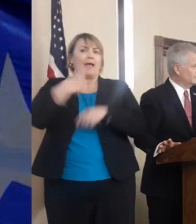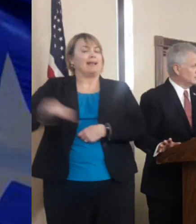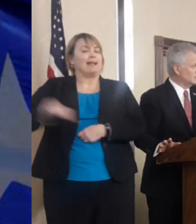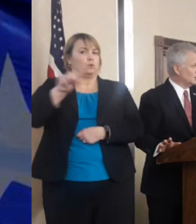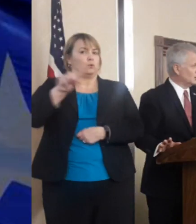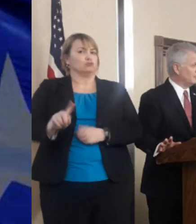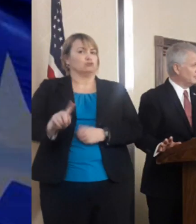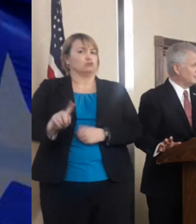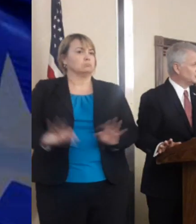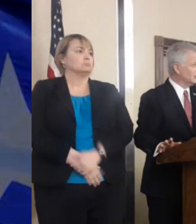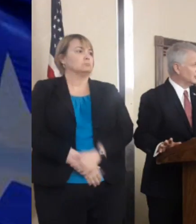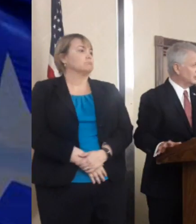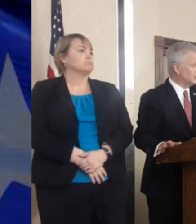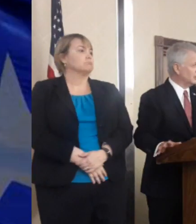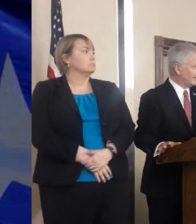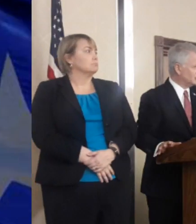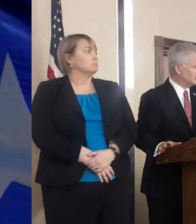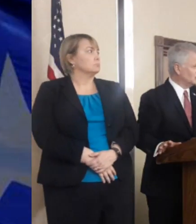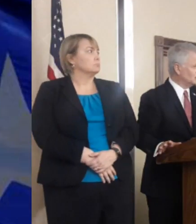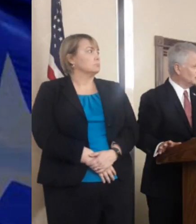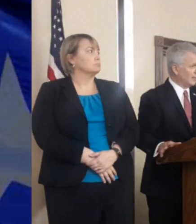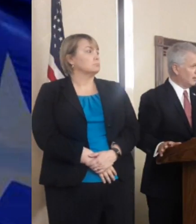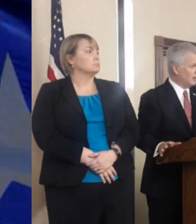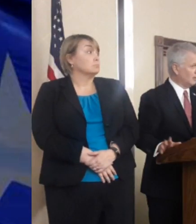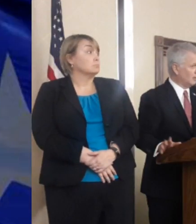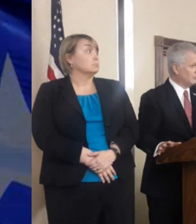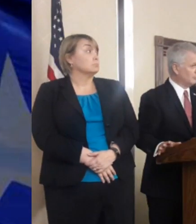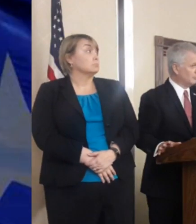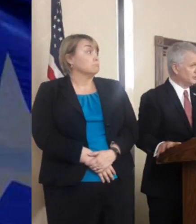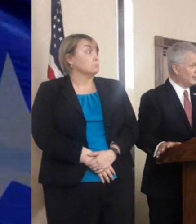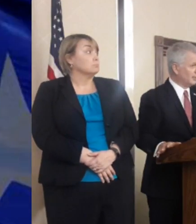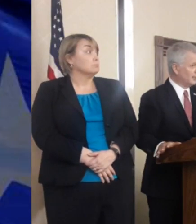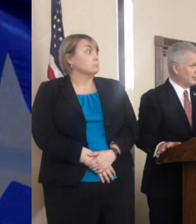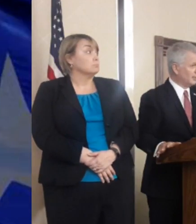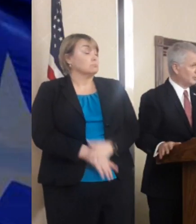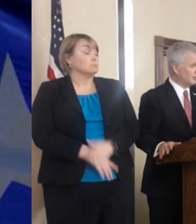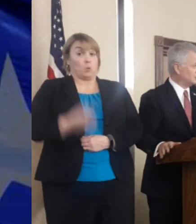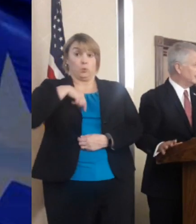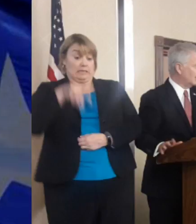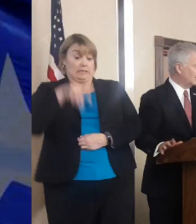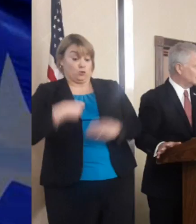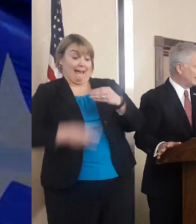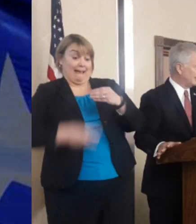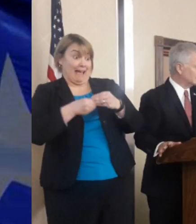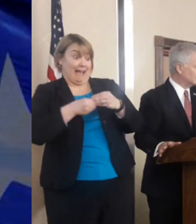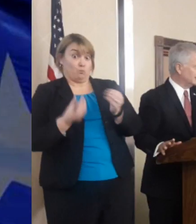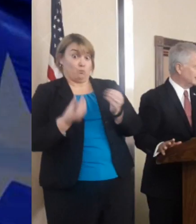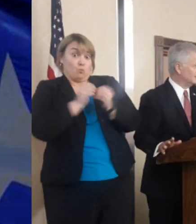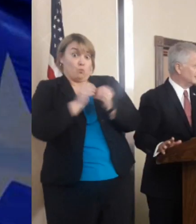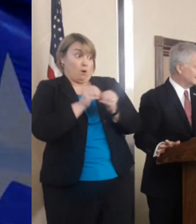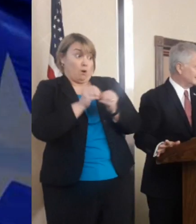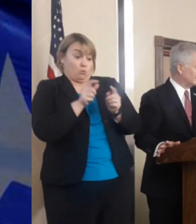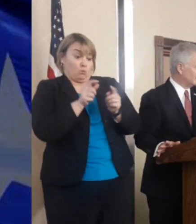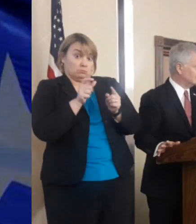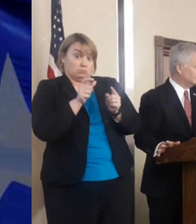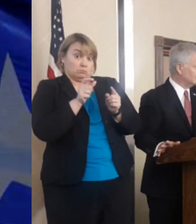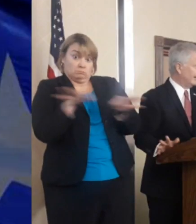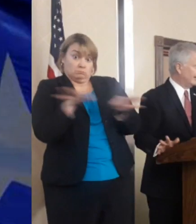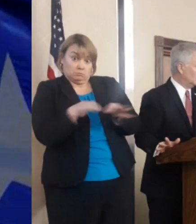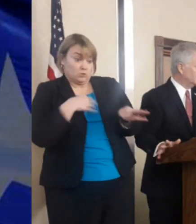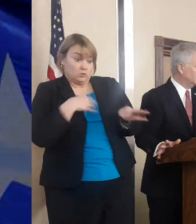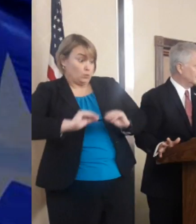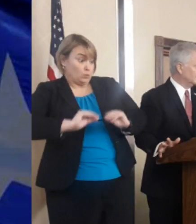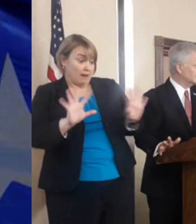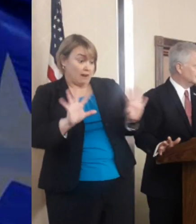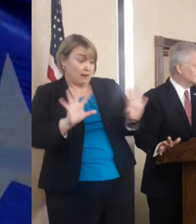So I'm not sure that a clarification to allow a member of this body to participate in a non-voting manner is necessary at all,